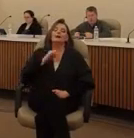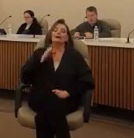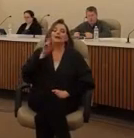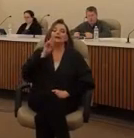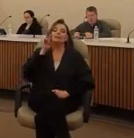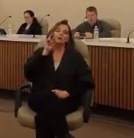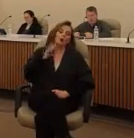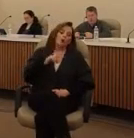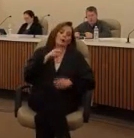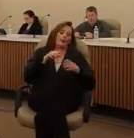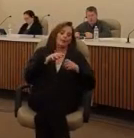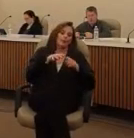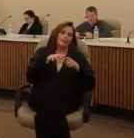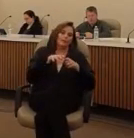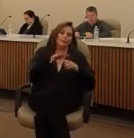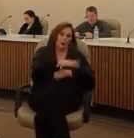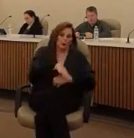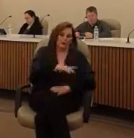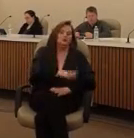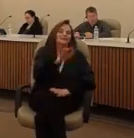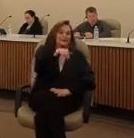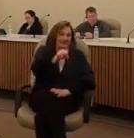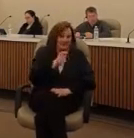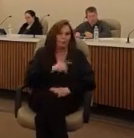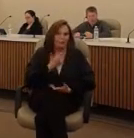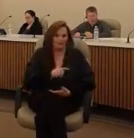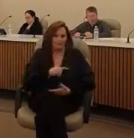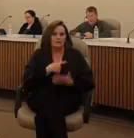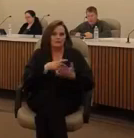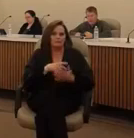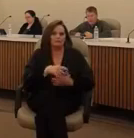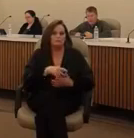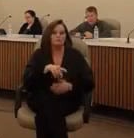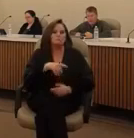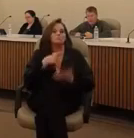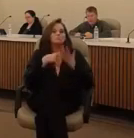on the property, so the short answer is yes, we've discussed that.